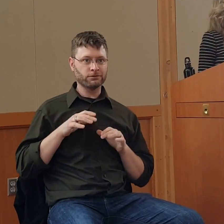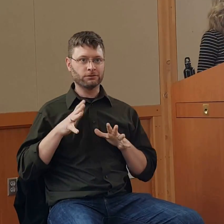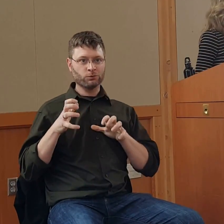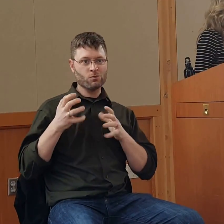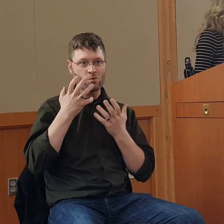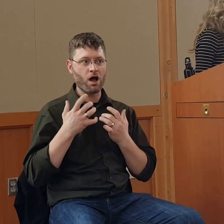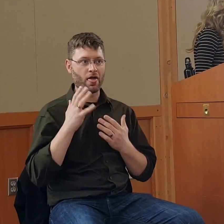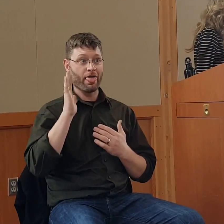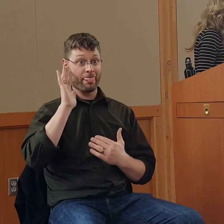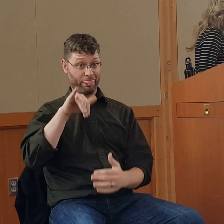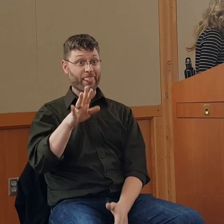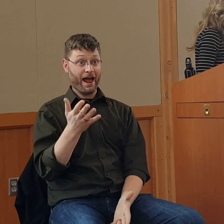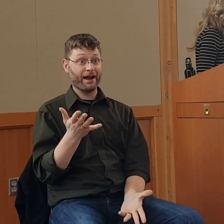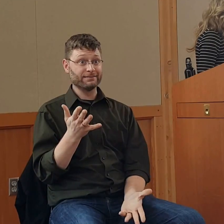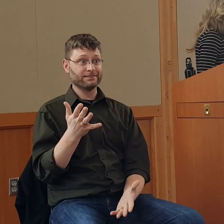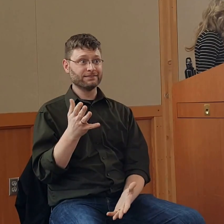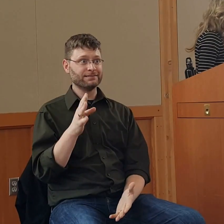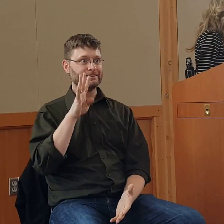field or deer?